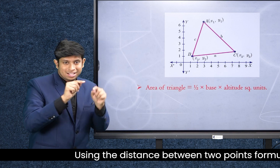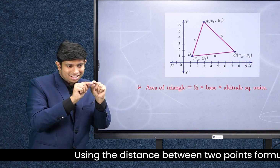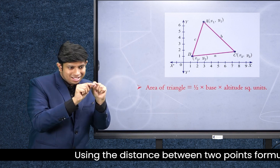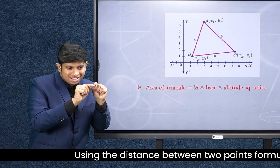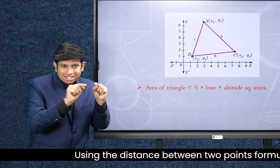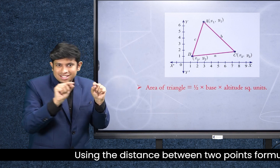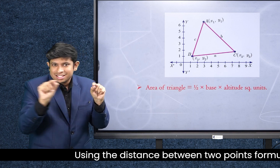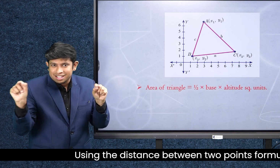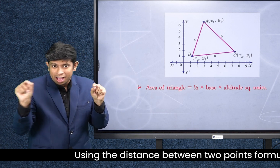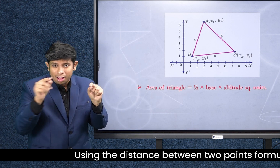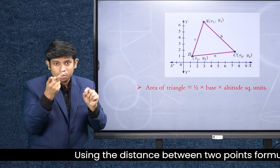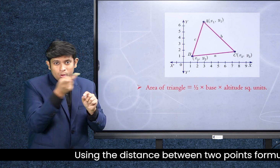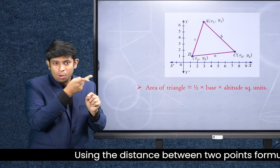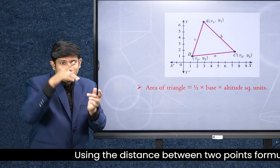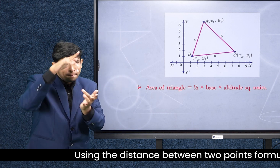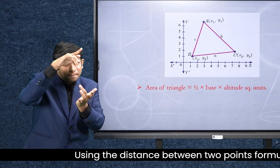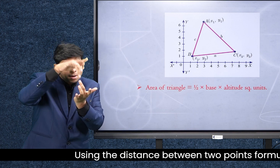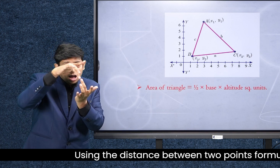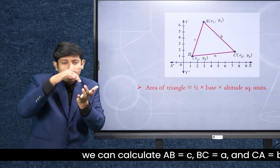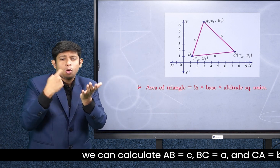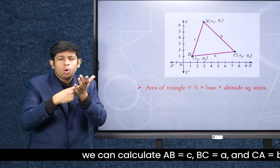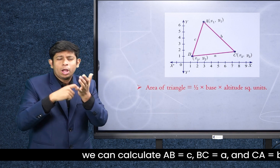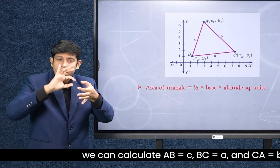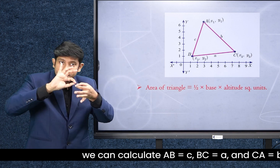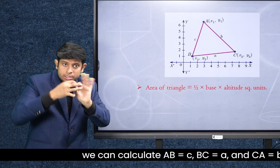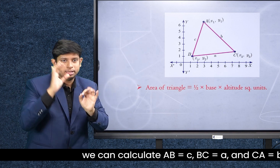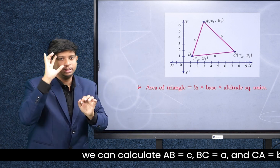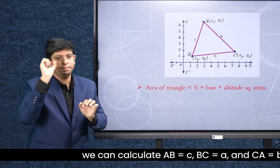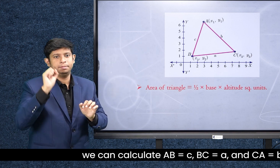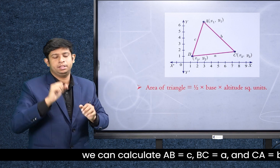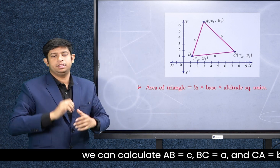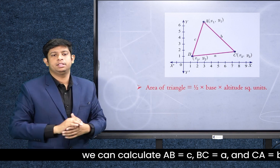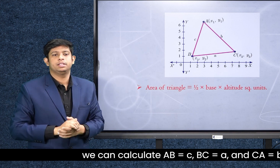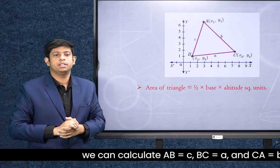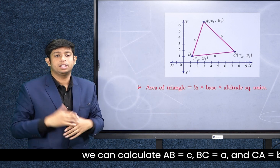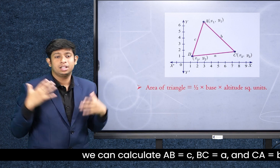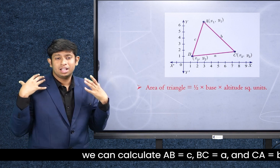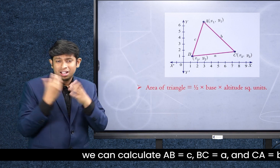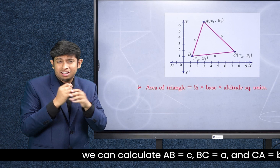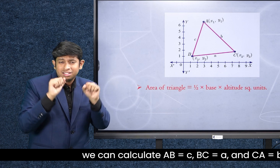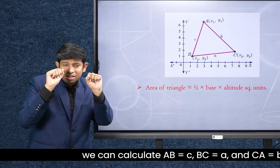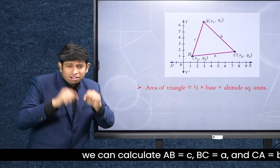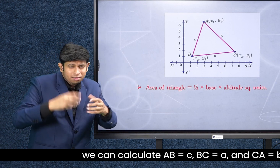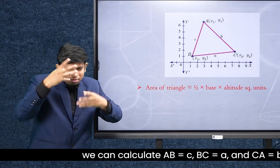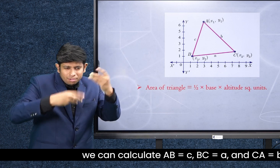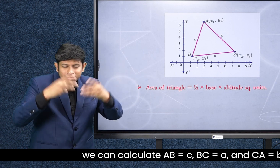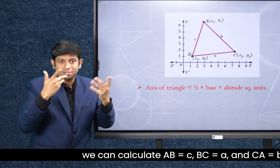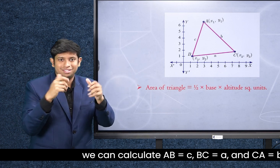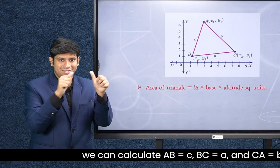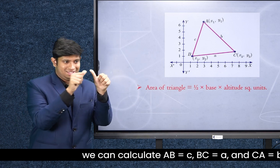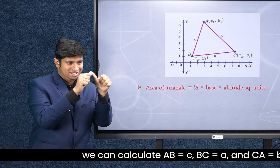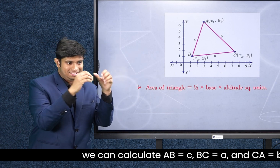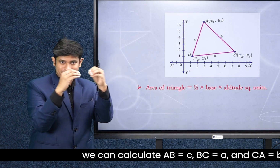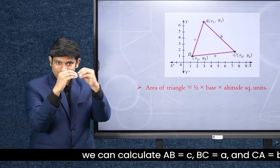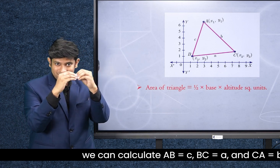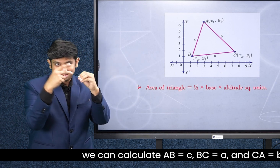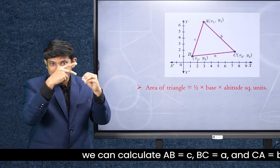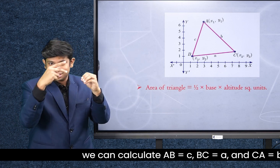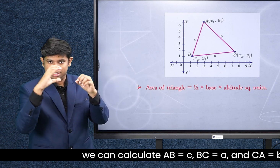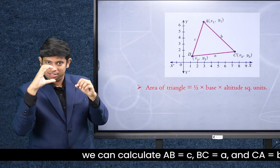Using the distance between 2 points formula, we can calculate AB is equal to C, BC is equal to A